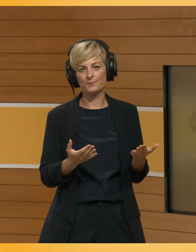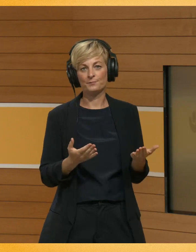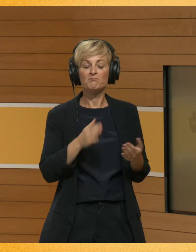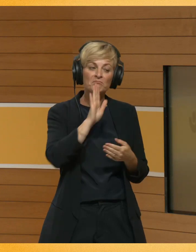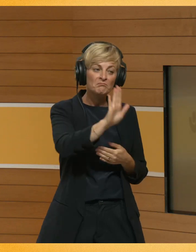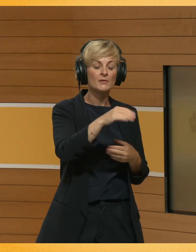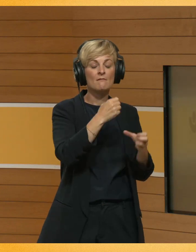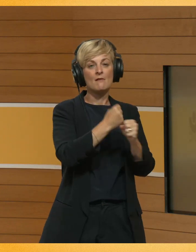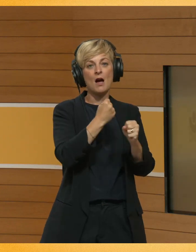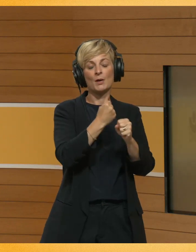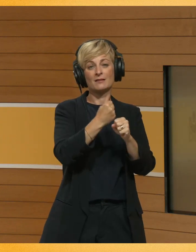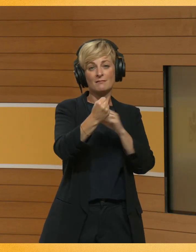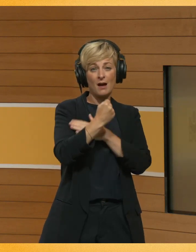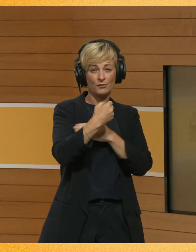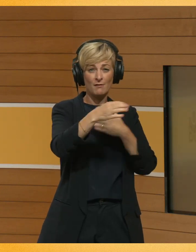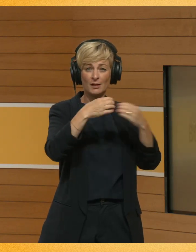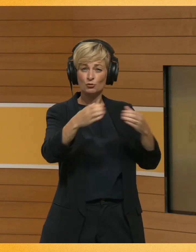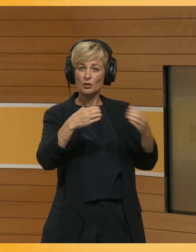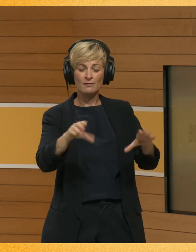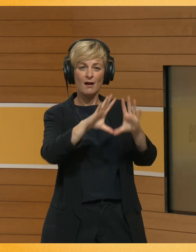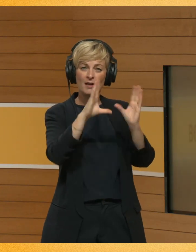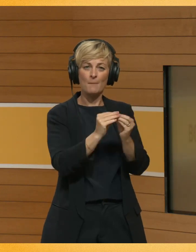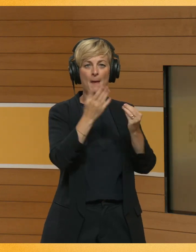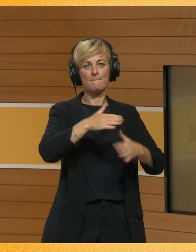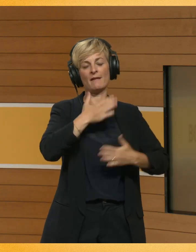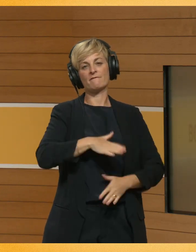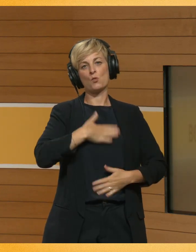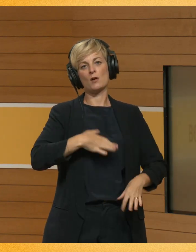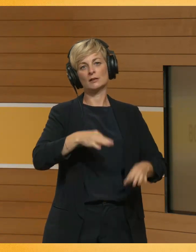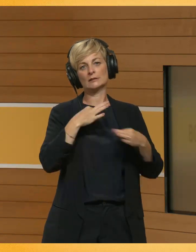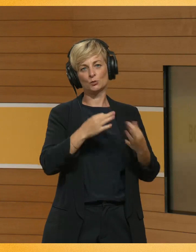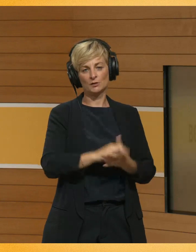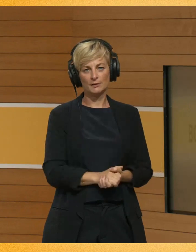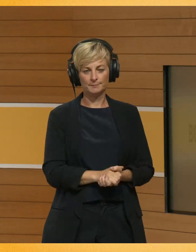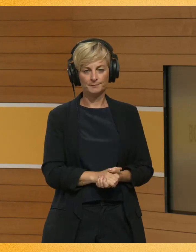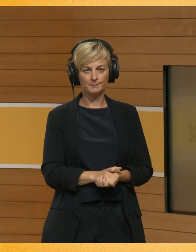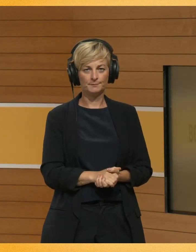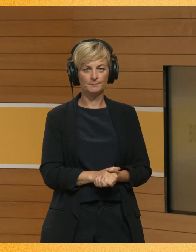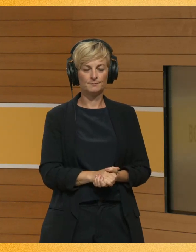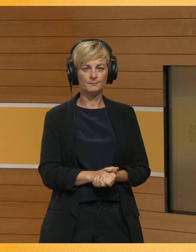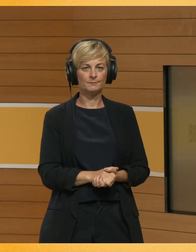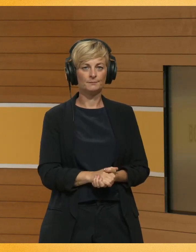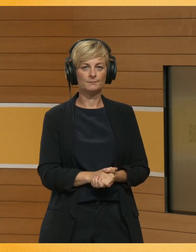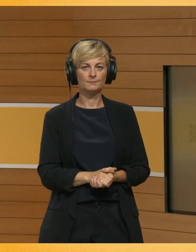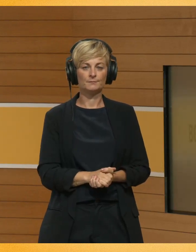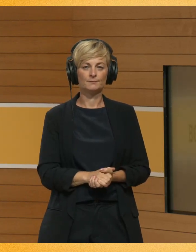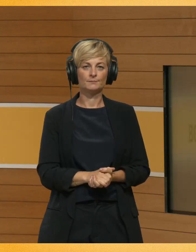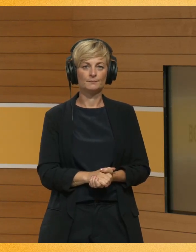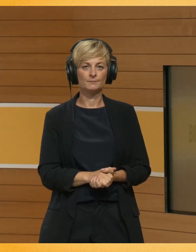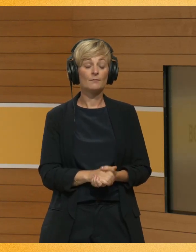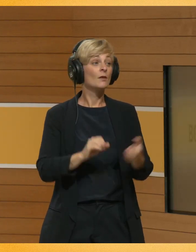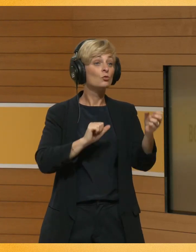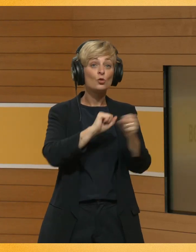But despite the large body of evidence, Magnet so far has not taken hold in Europe. And this is what we wanted to change with Magnet for